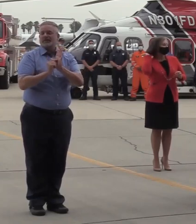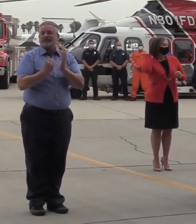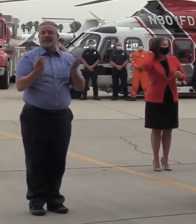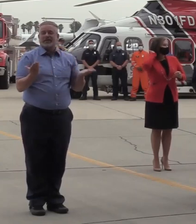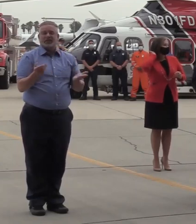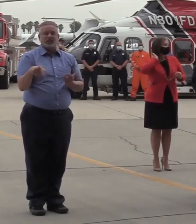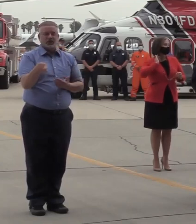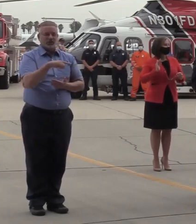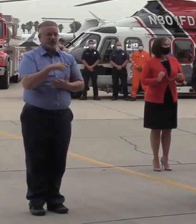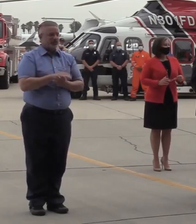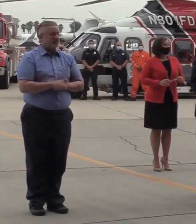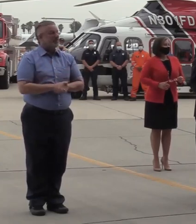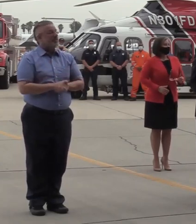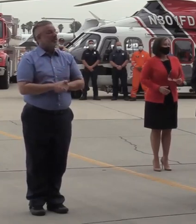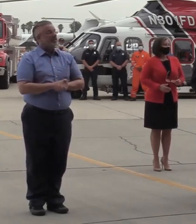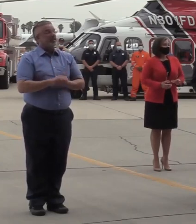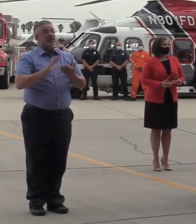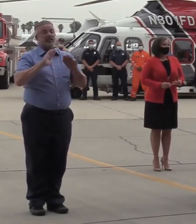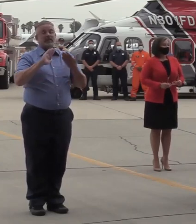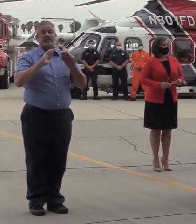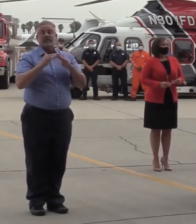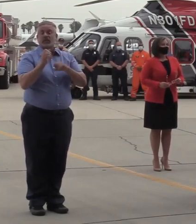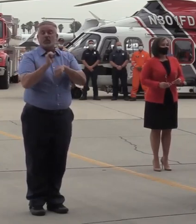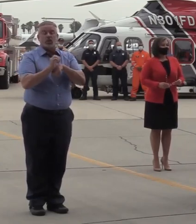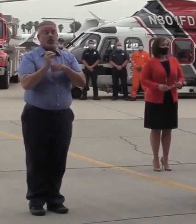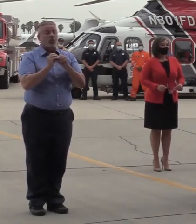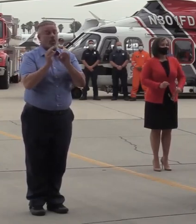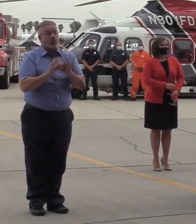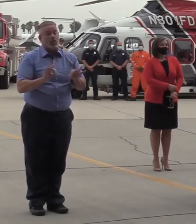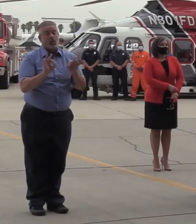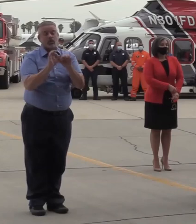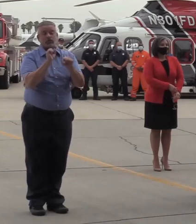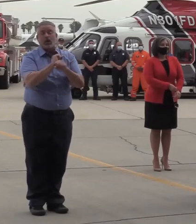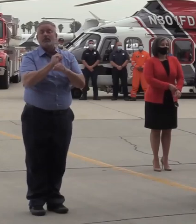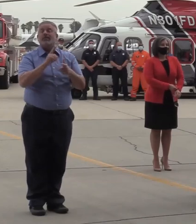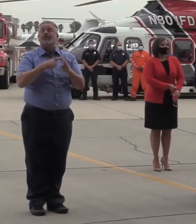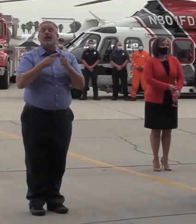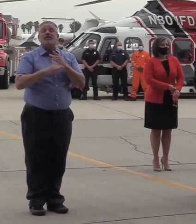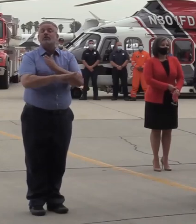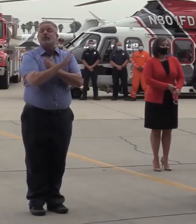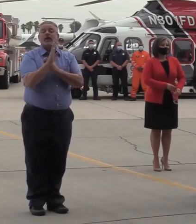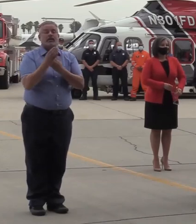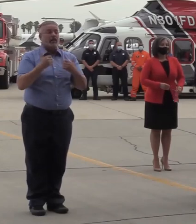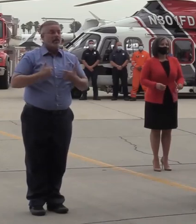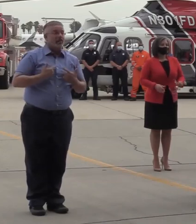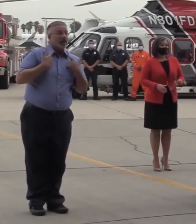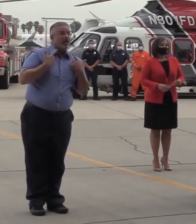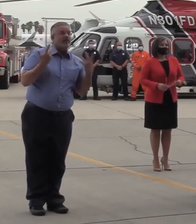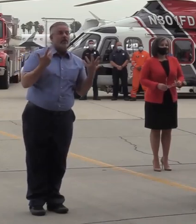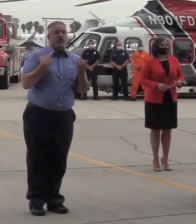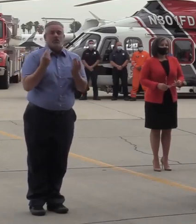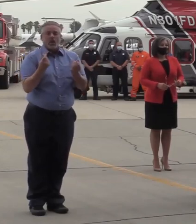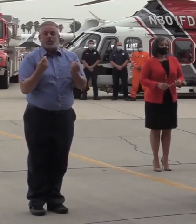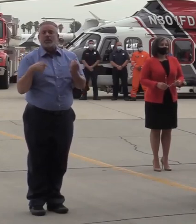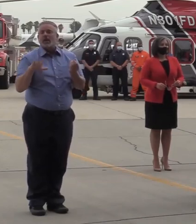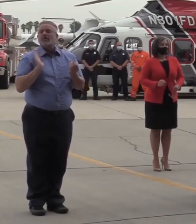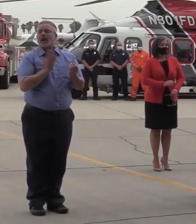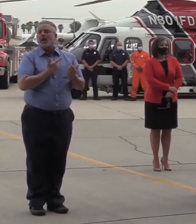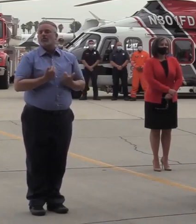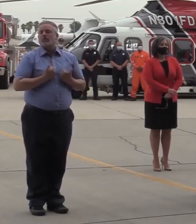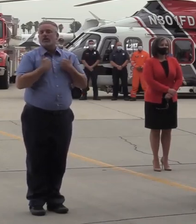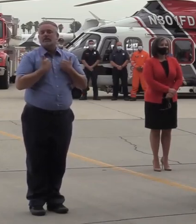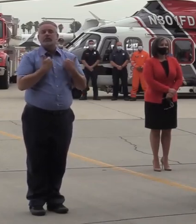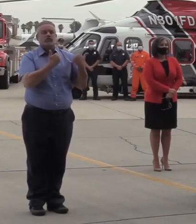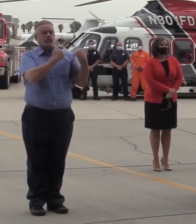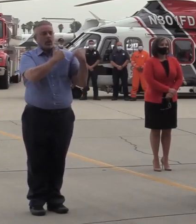In city work, there's no more important job than protecting the life and the property of our residents. It